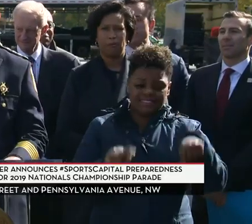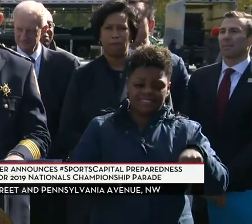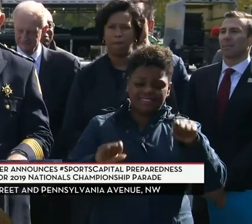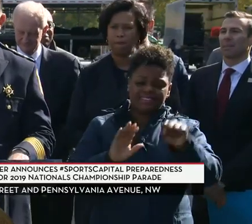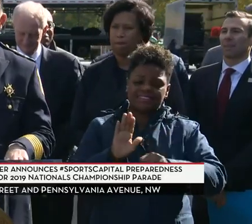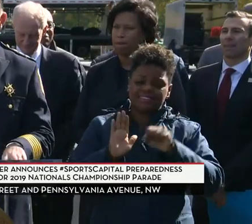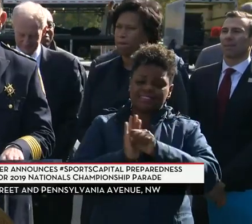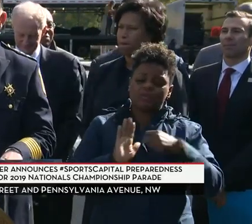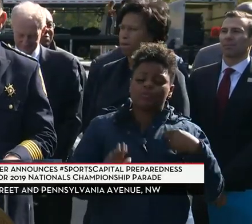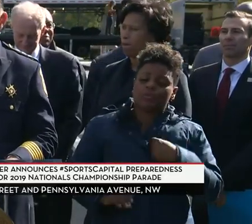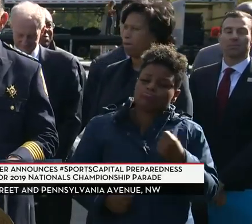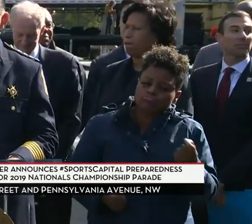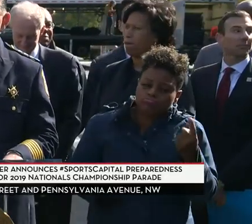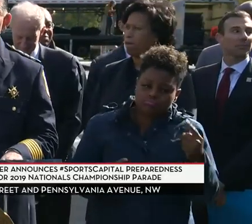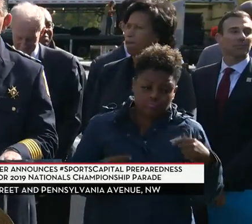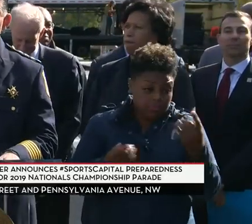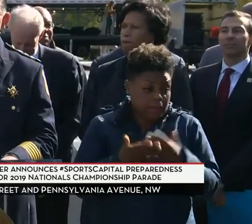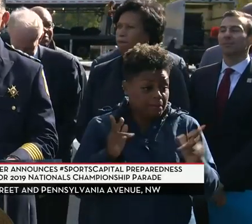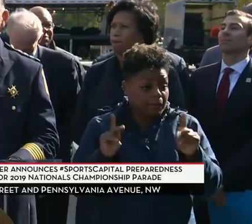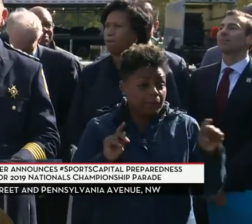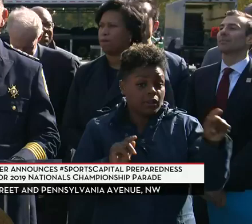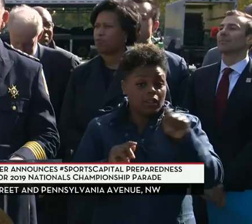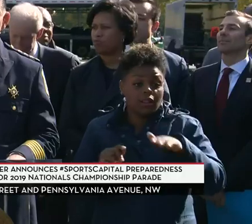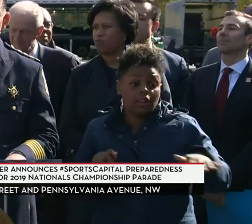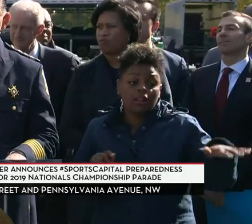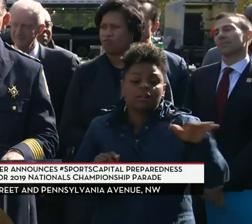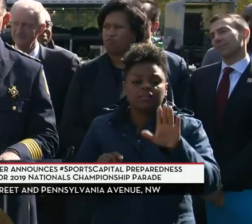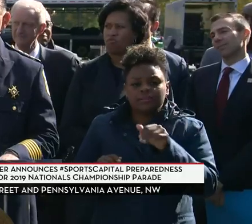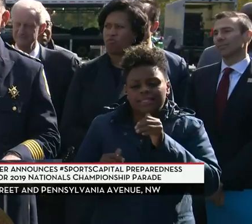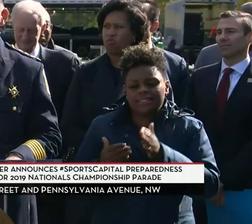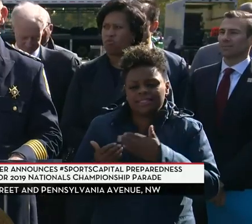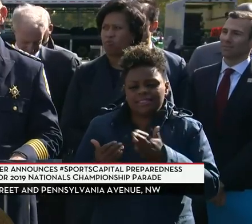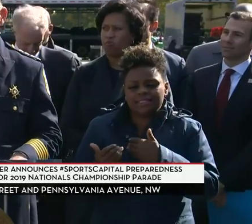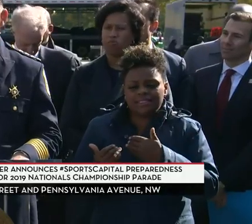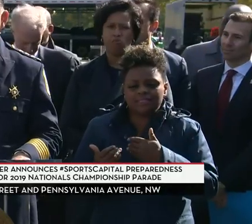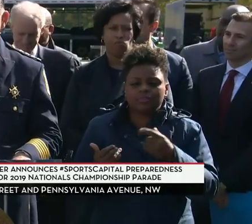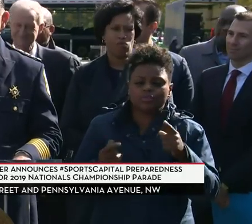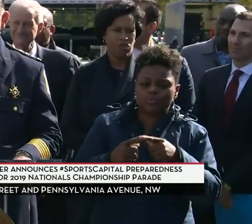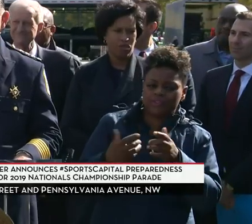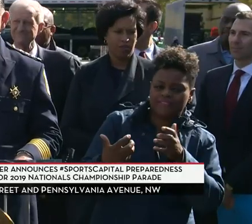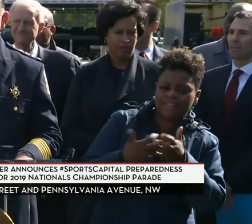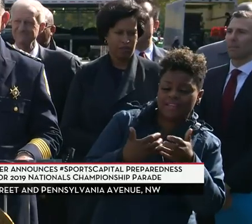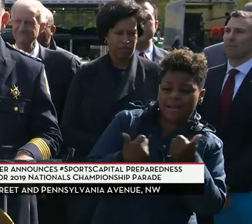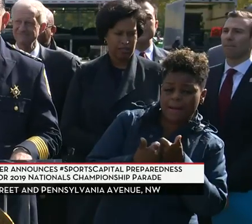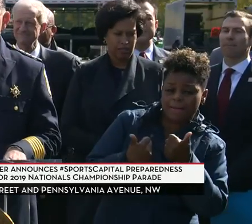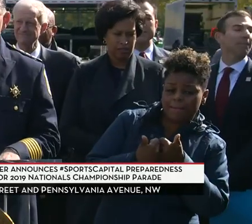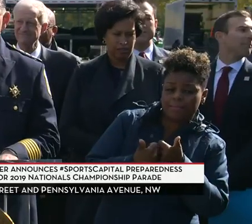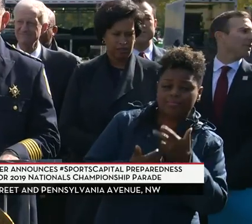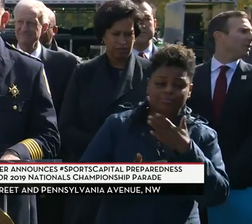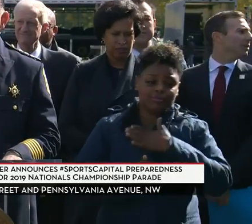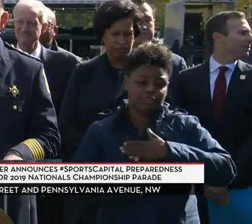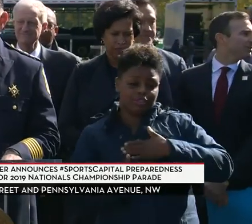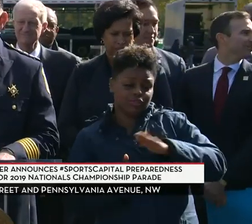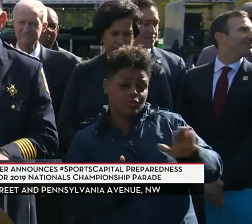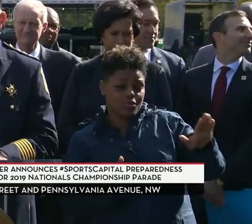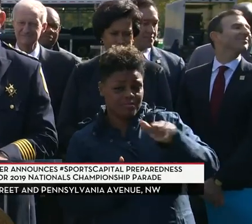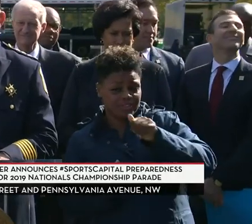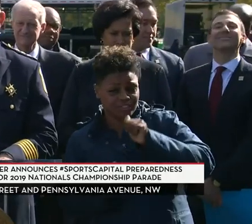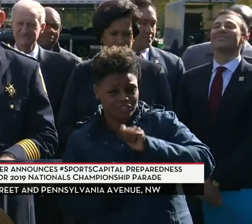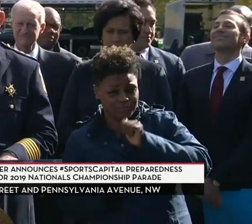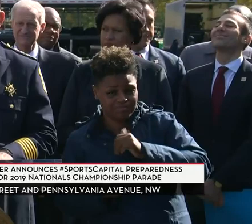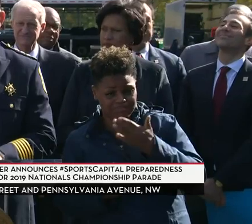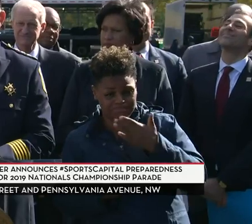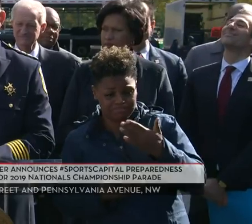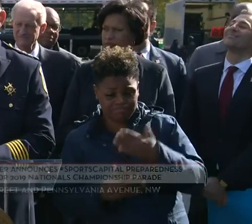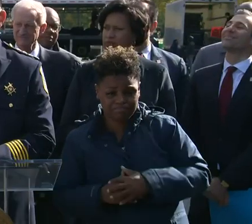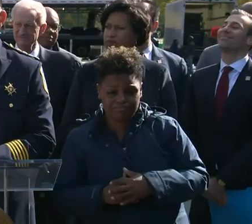neighborhoods were inconvenienced recently to accommodate these games, and we certainly appreciate their patience. The excitement and anticipation